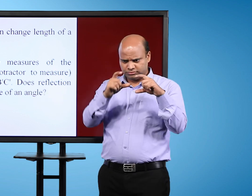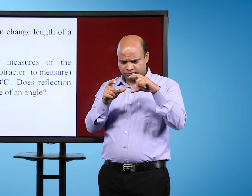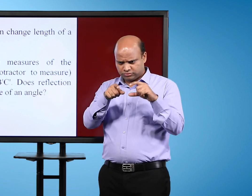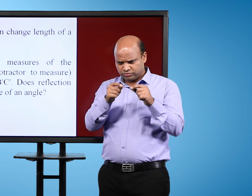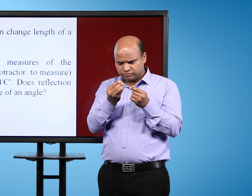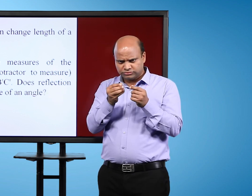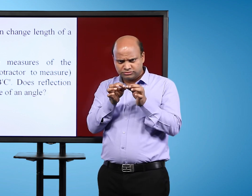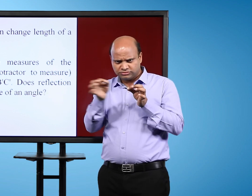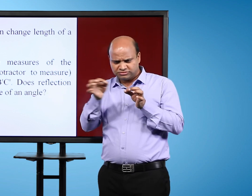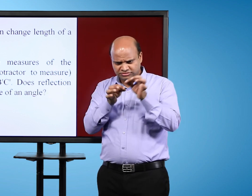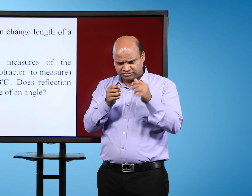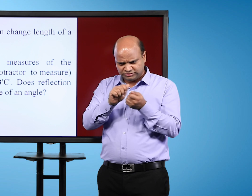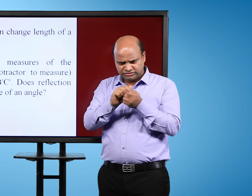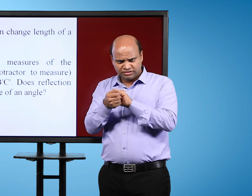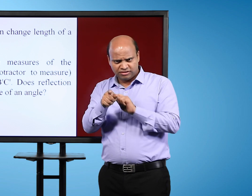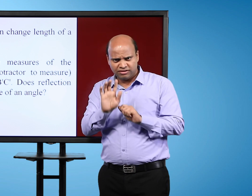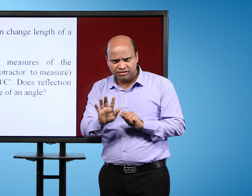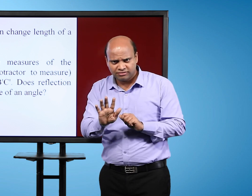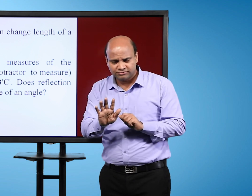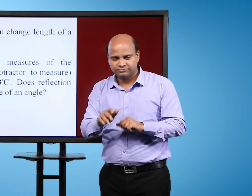reflection change the size of an angle?